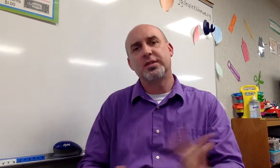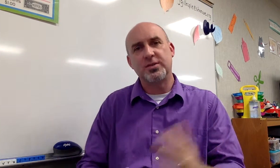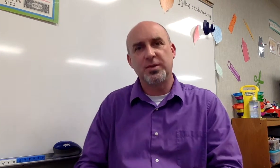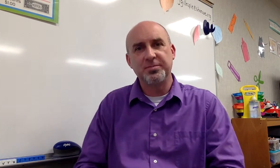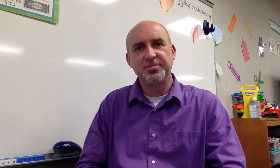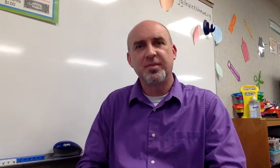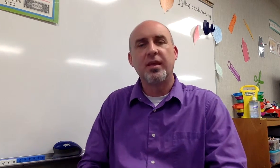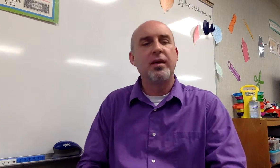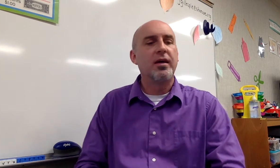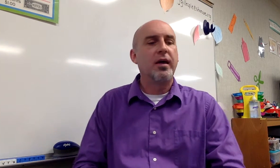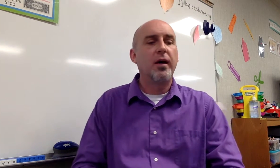history.